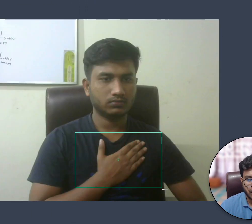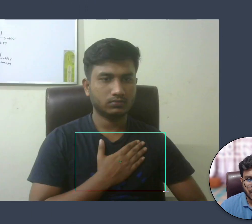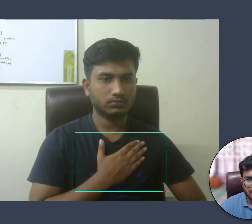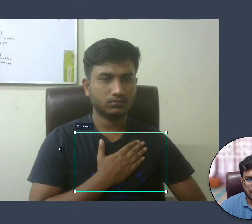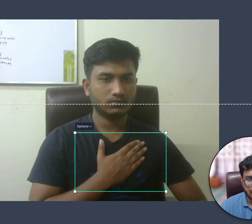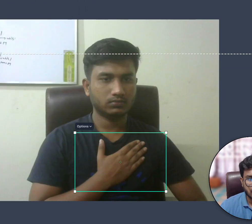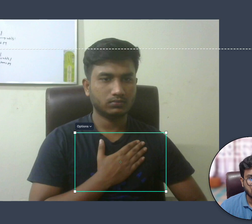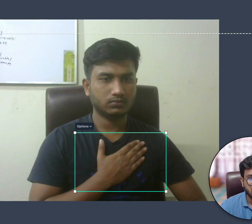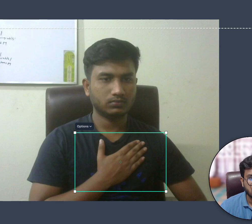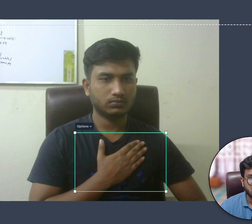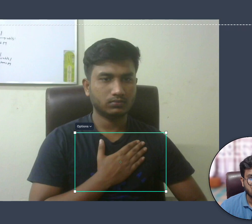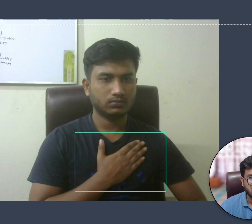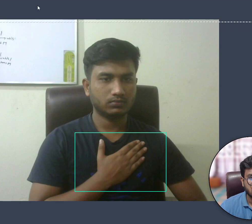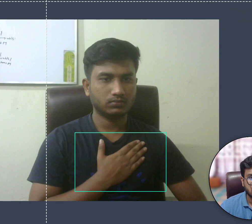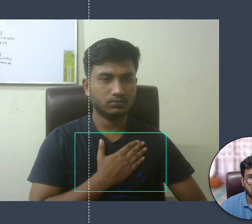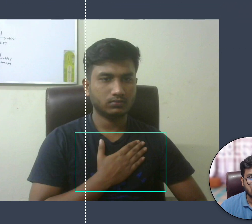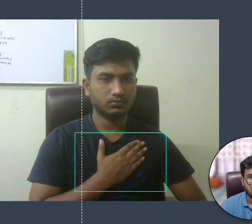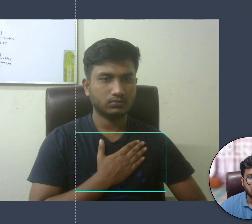This is also please.